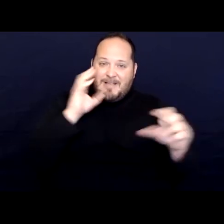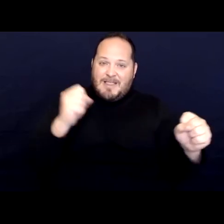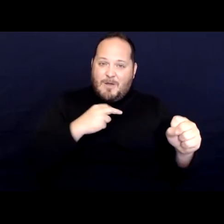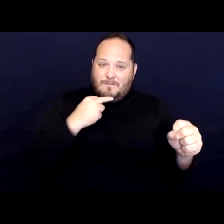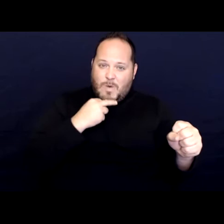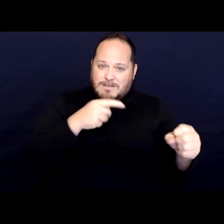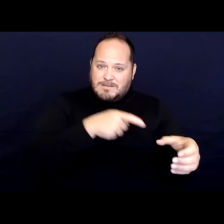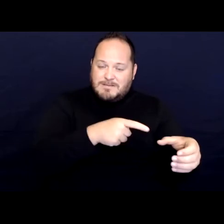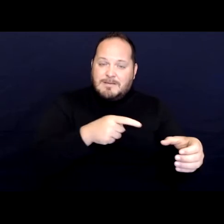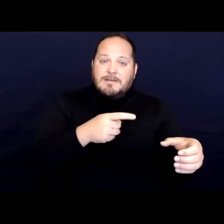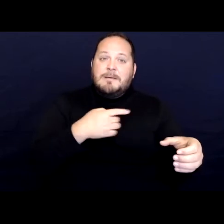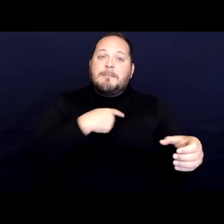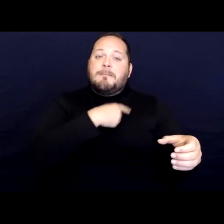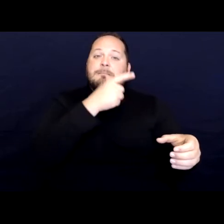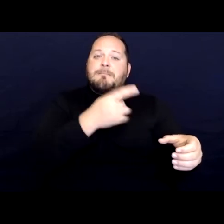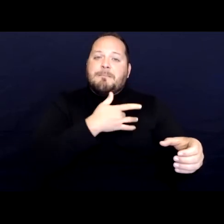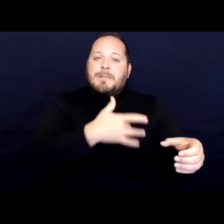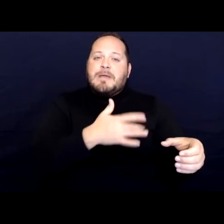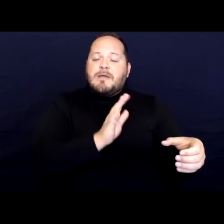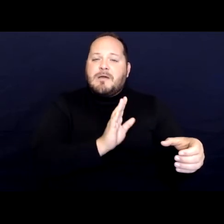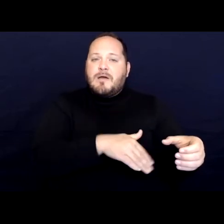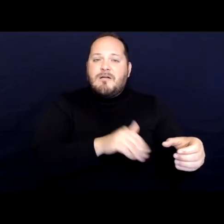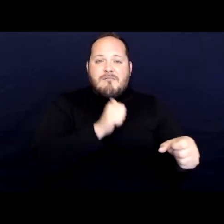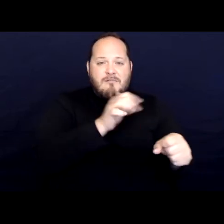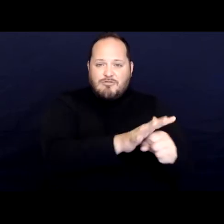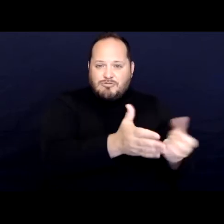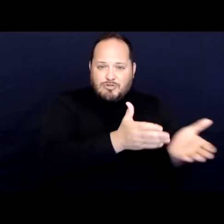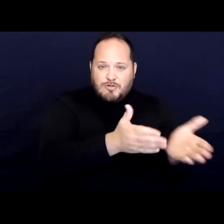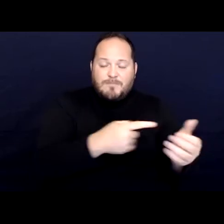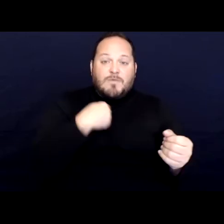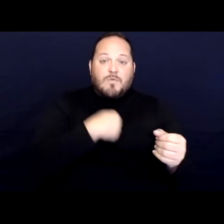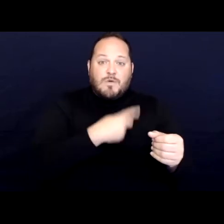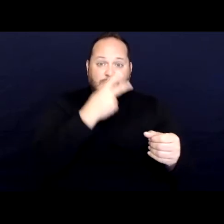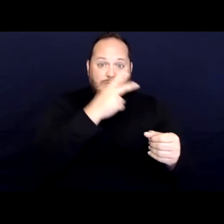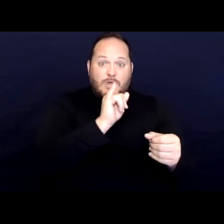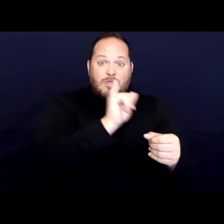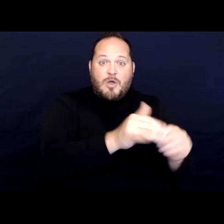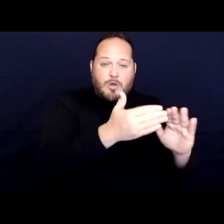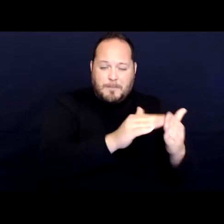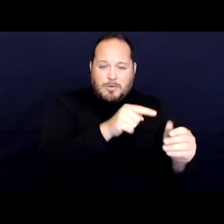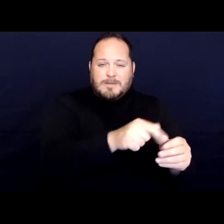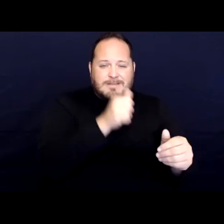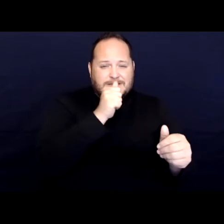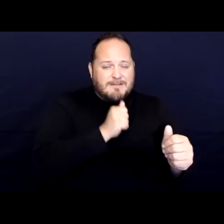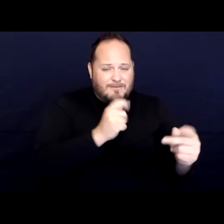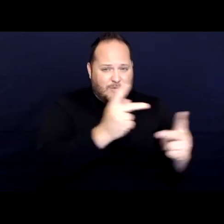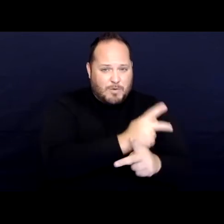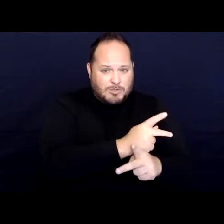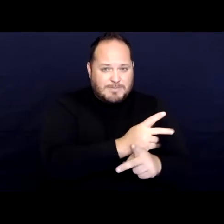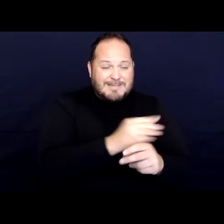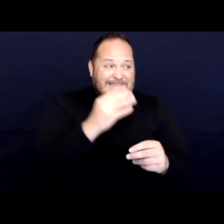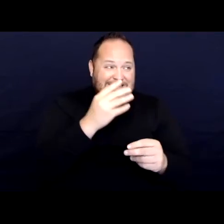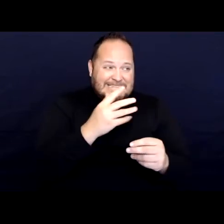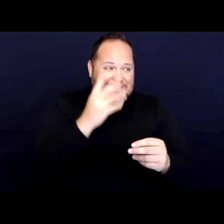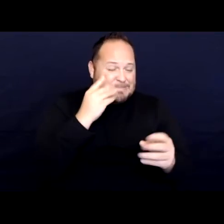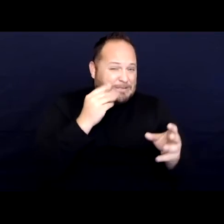underserved. We saw those communities suffering the most and experiencing the greatest loss. And so, as part